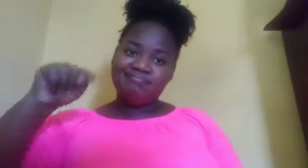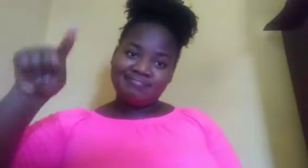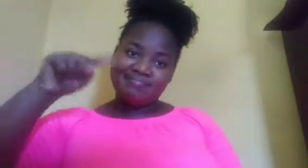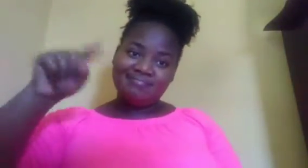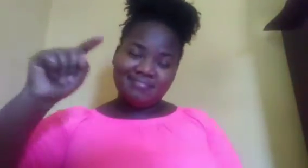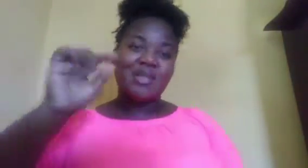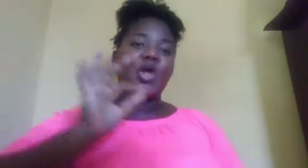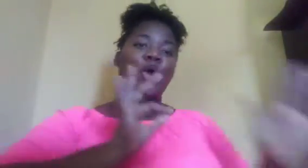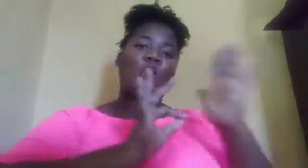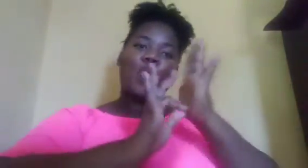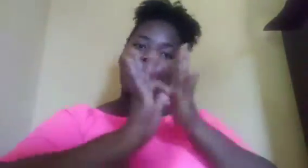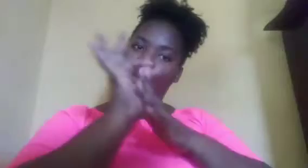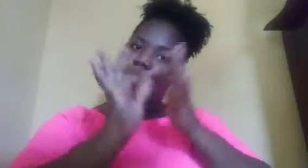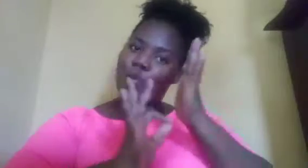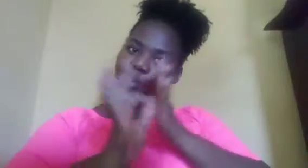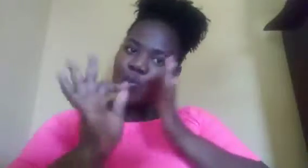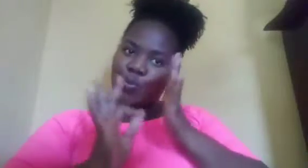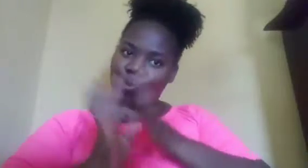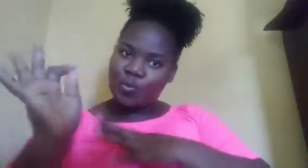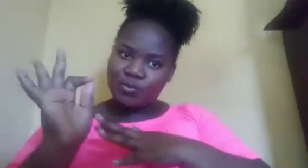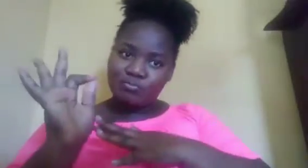So we can write the circles to count.